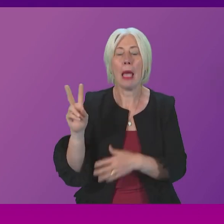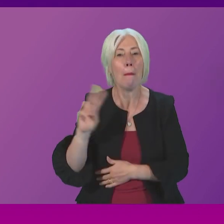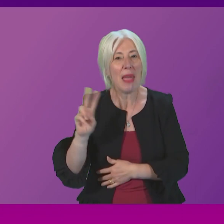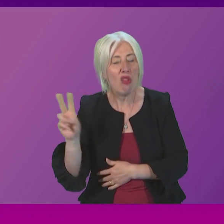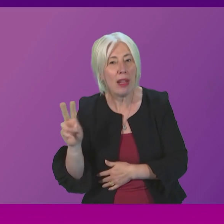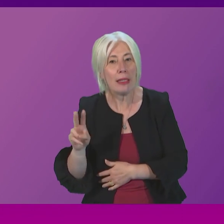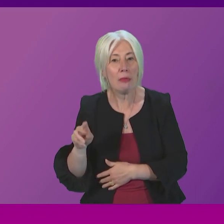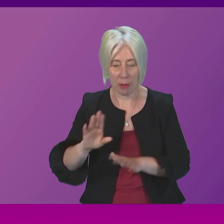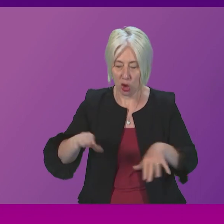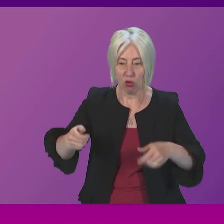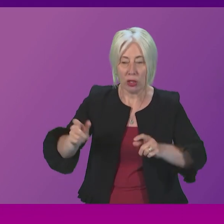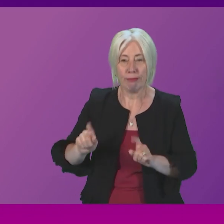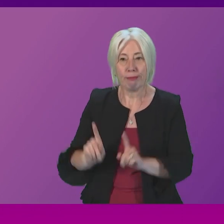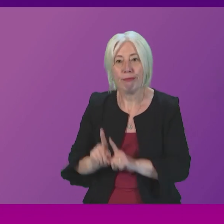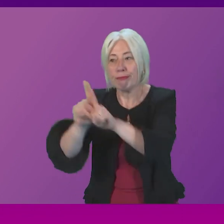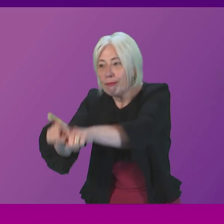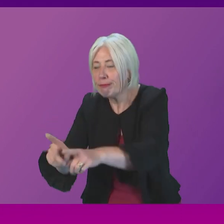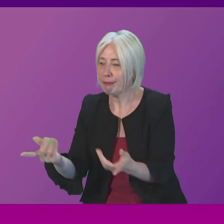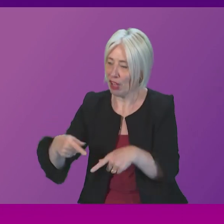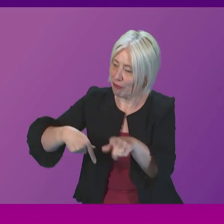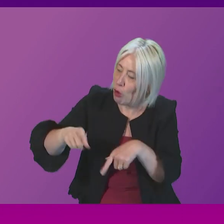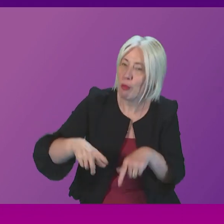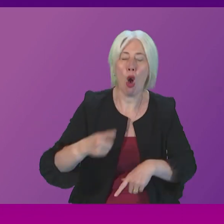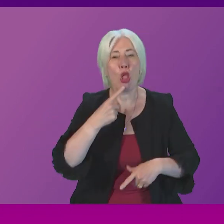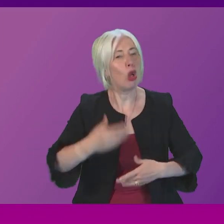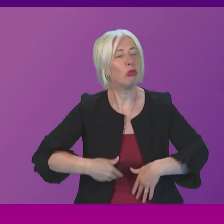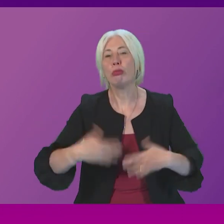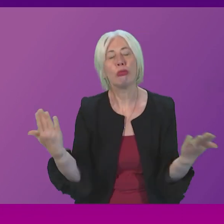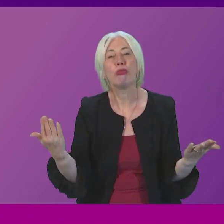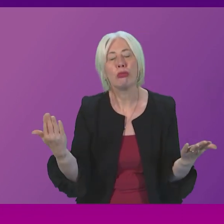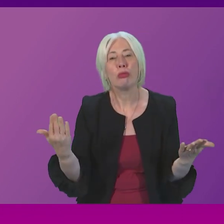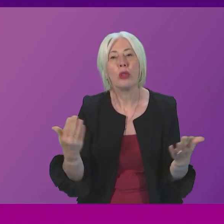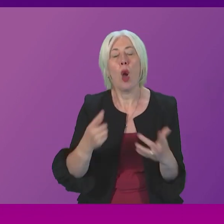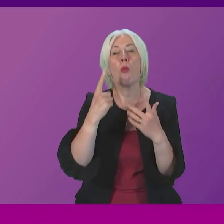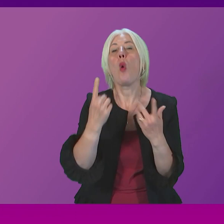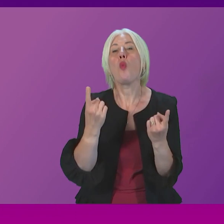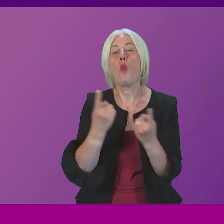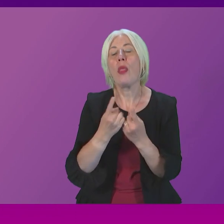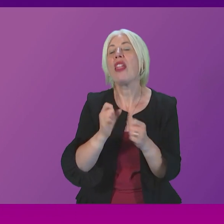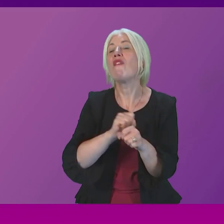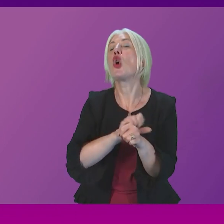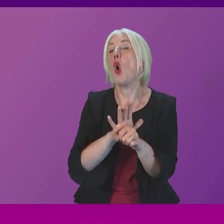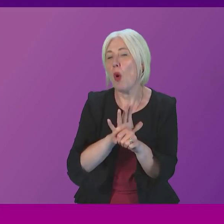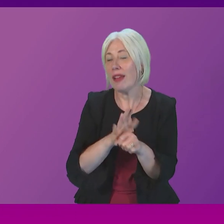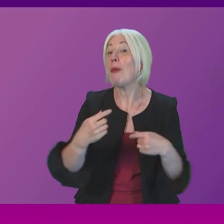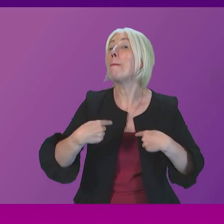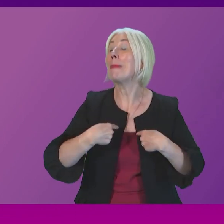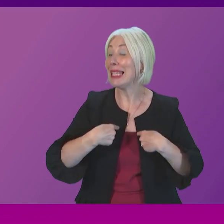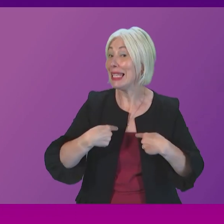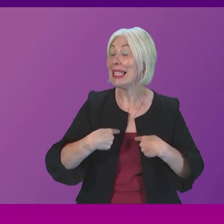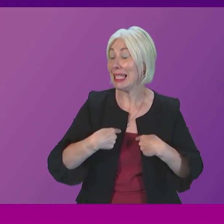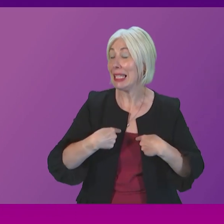take their children to, whether it's football or whatever. And I think one of the things that COVID did for me was